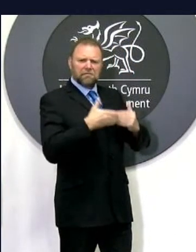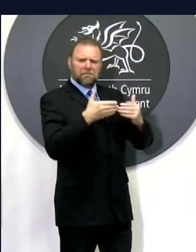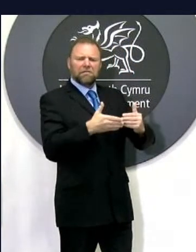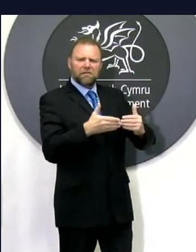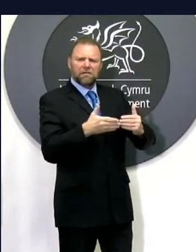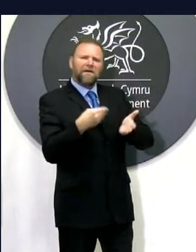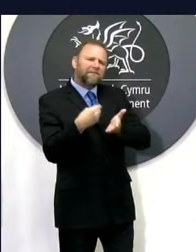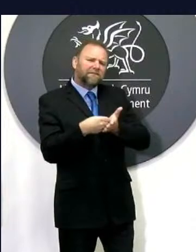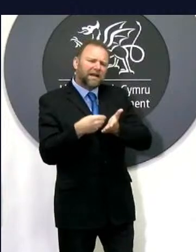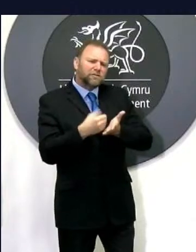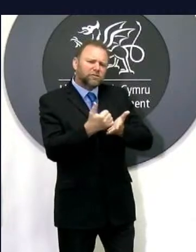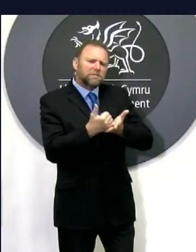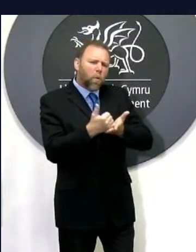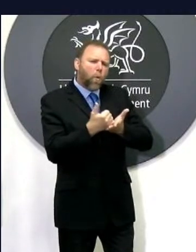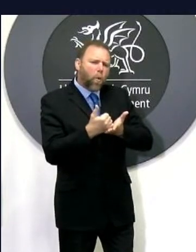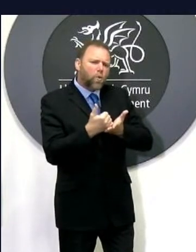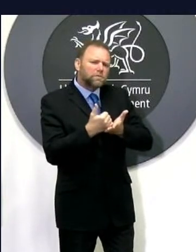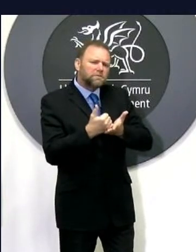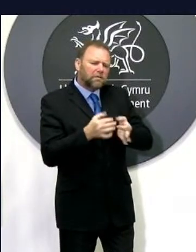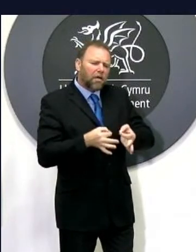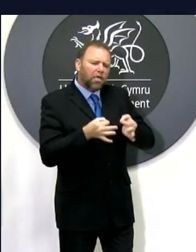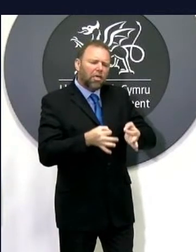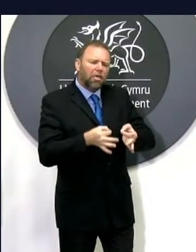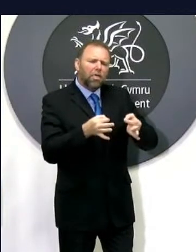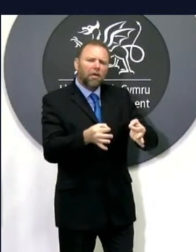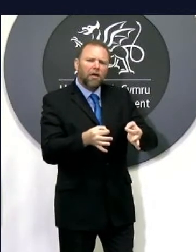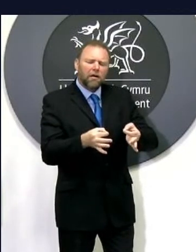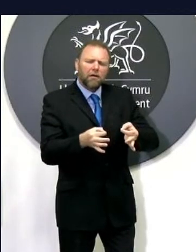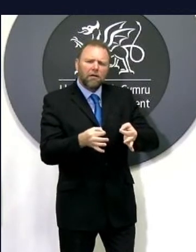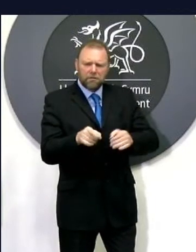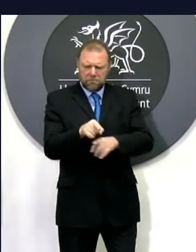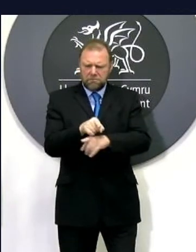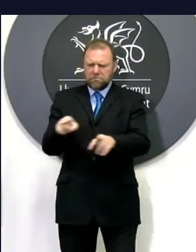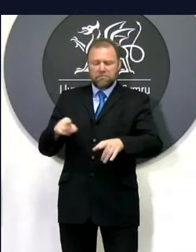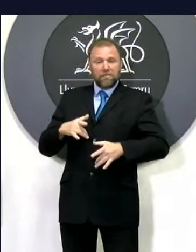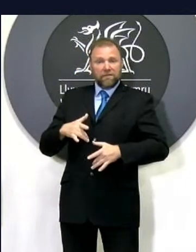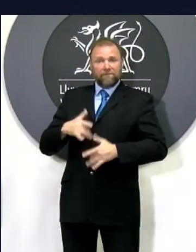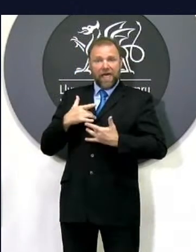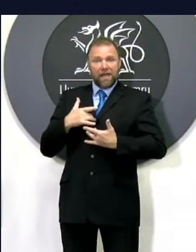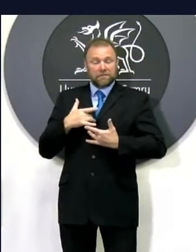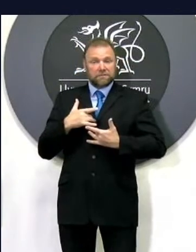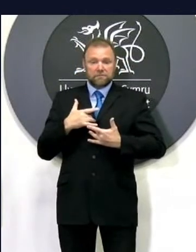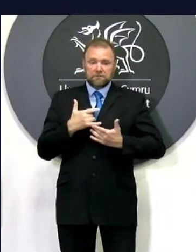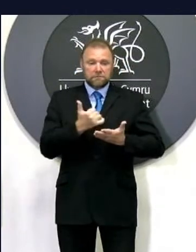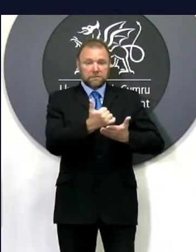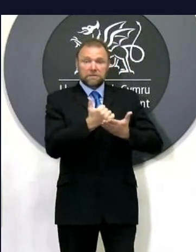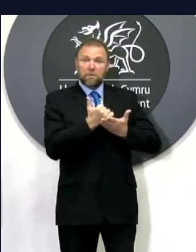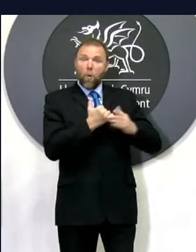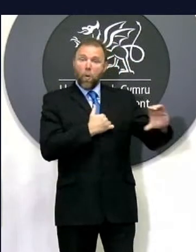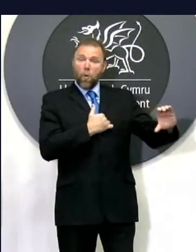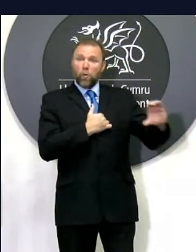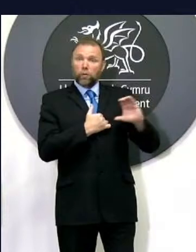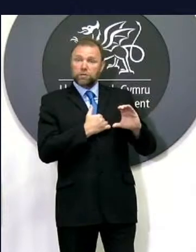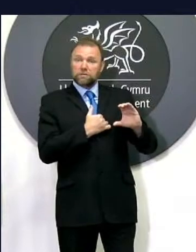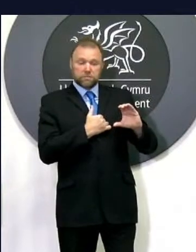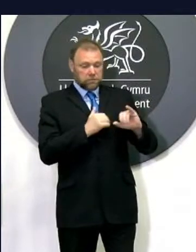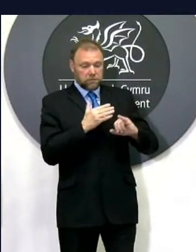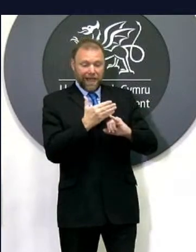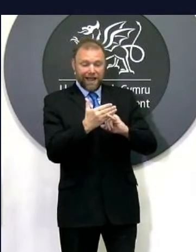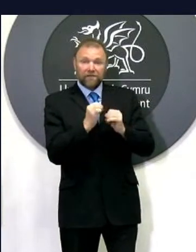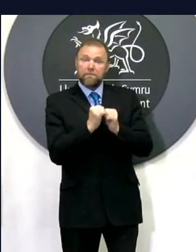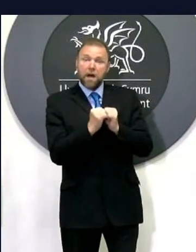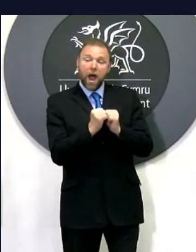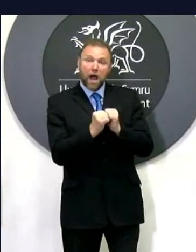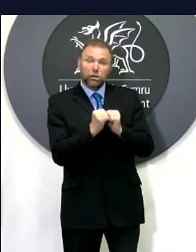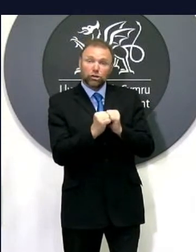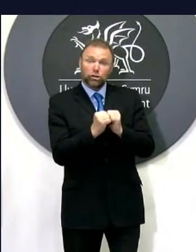to tide them over during that period. They were under the impression that the support already announced would only be expected to last until the end of March